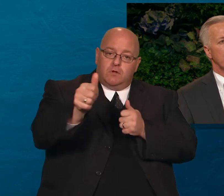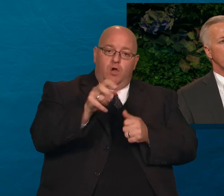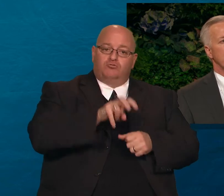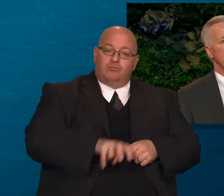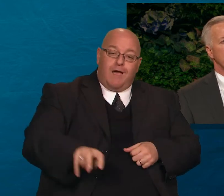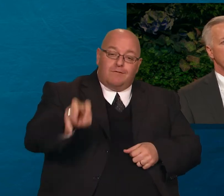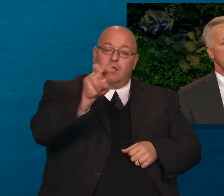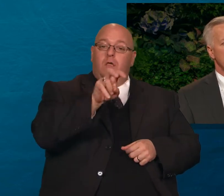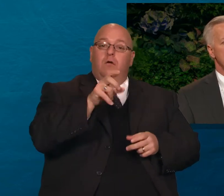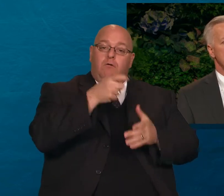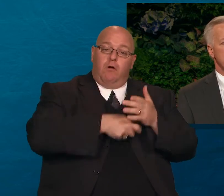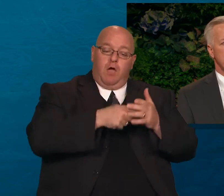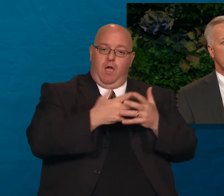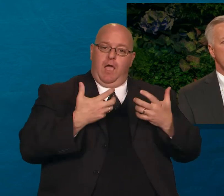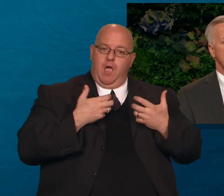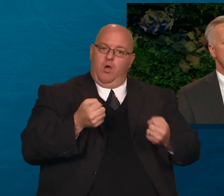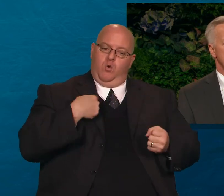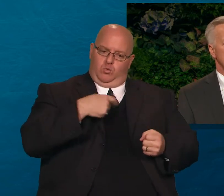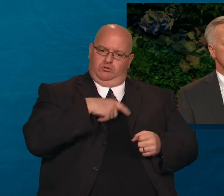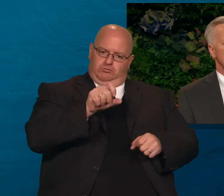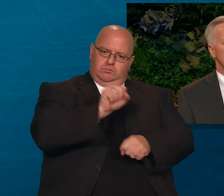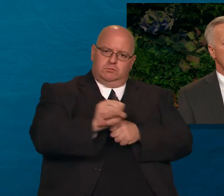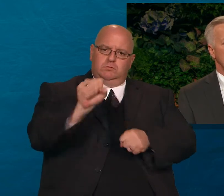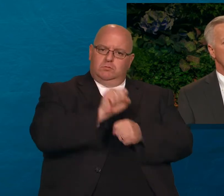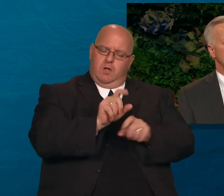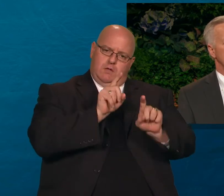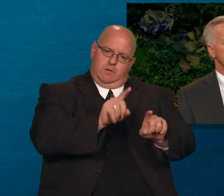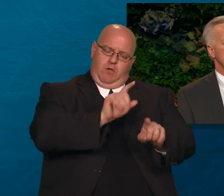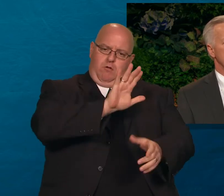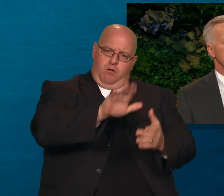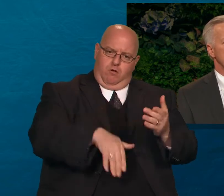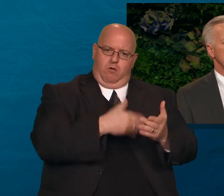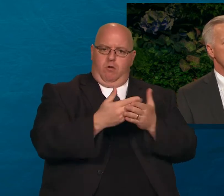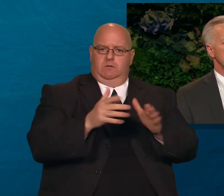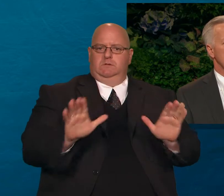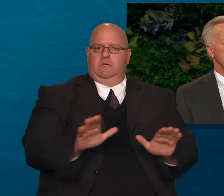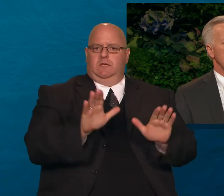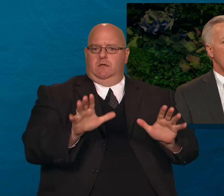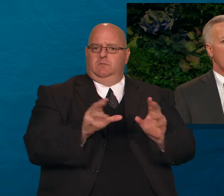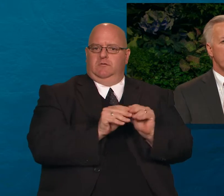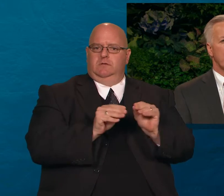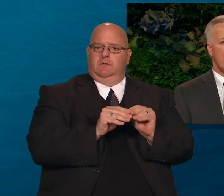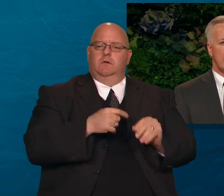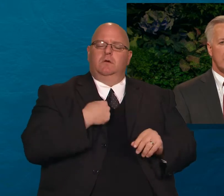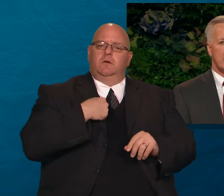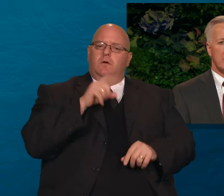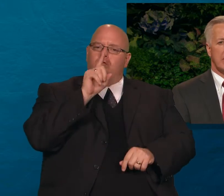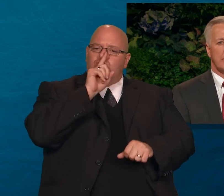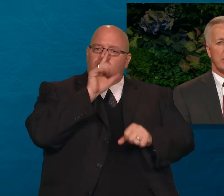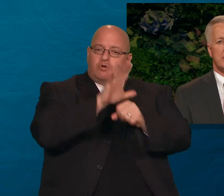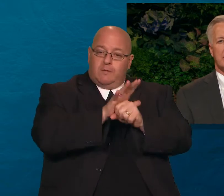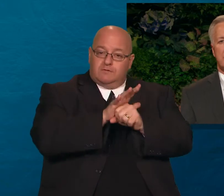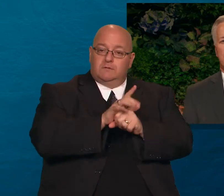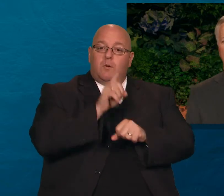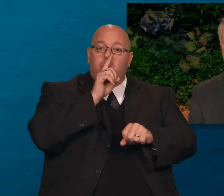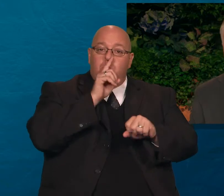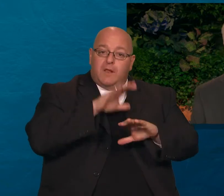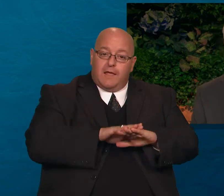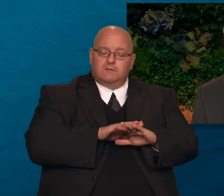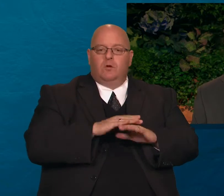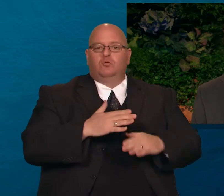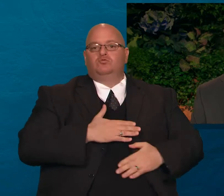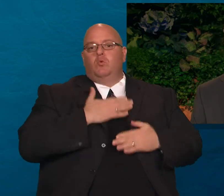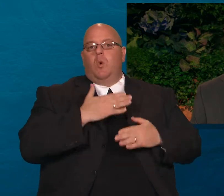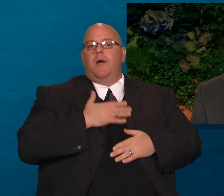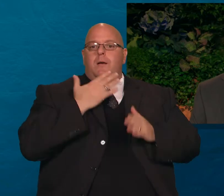or health, we should strive to attend all of our Sunday meetings. I promise that blessings of great